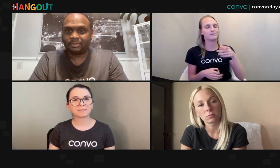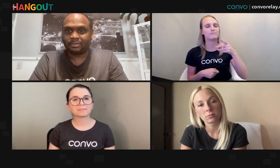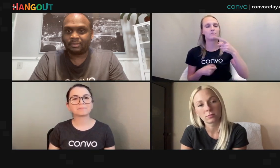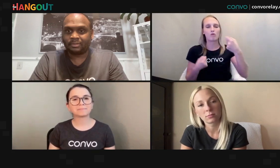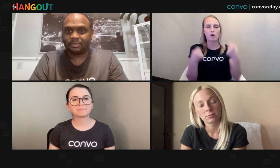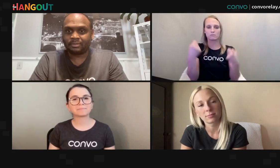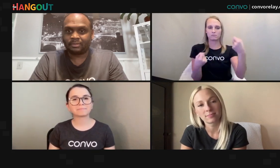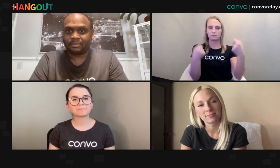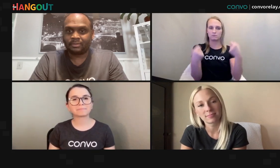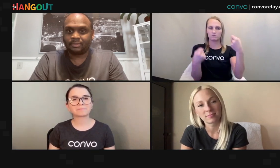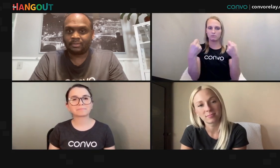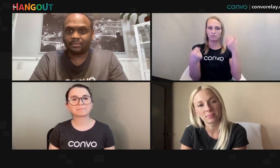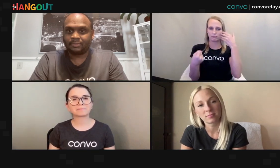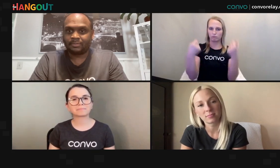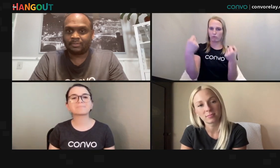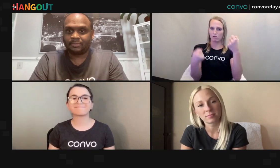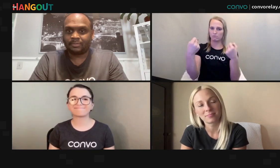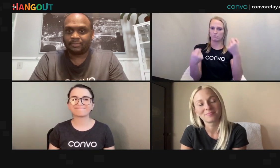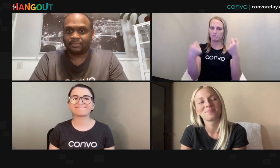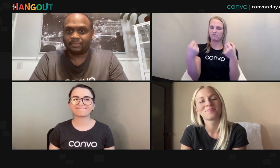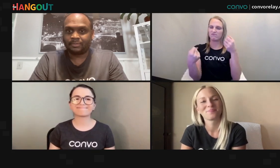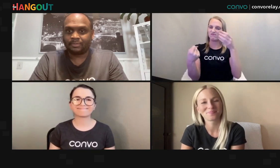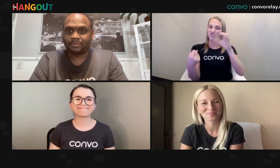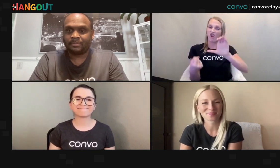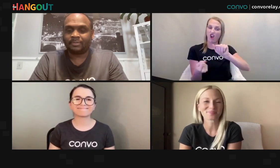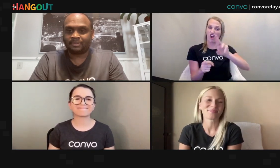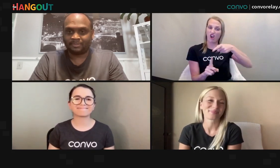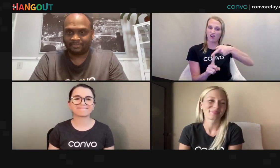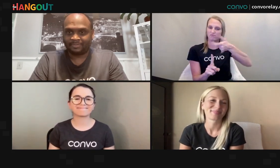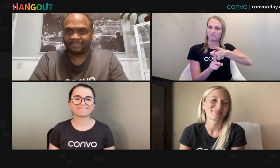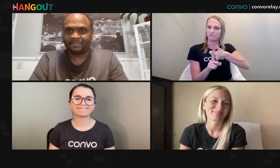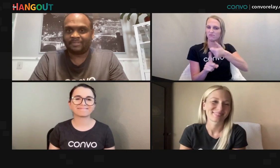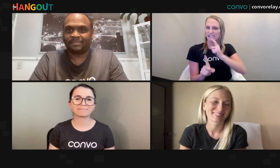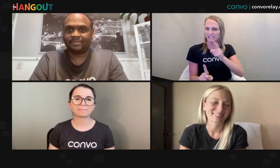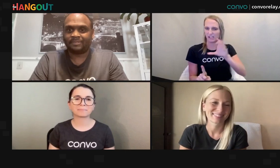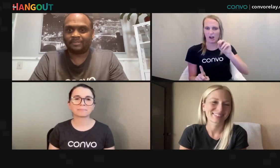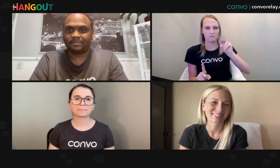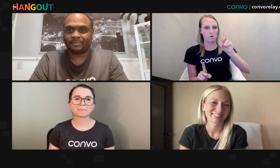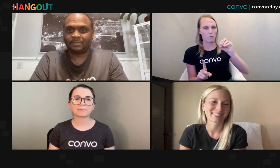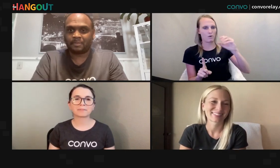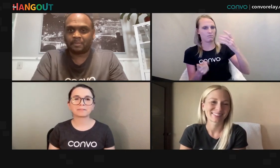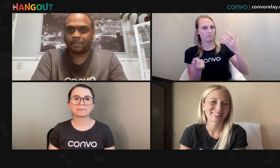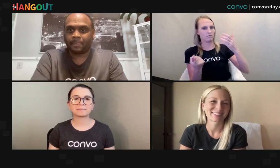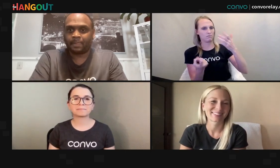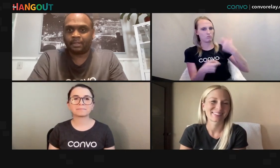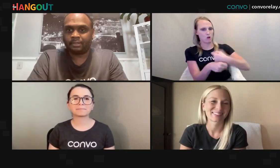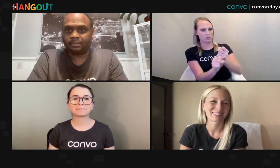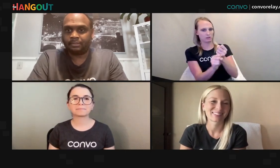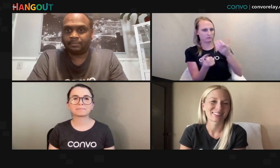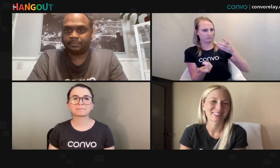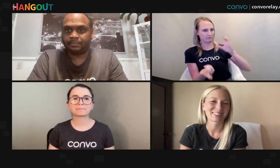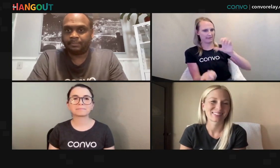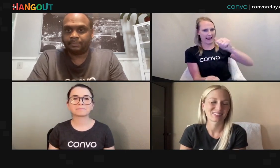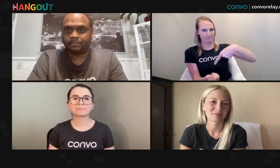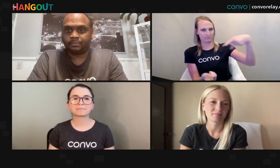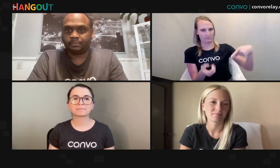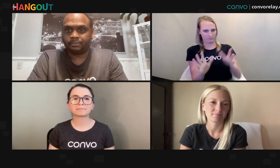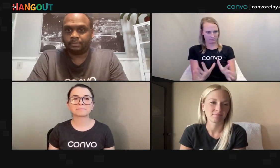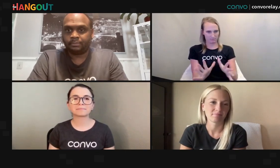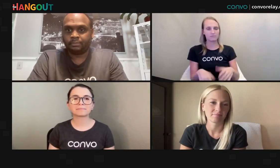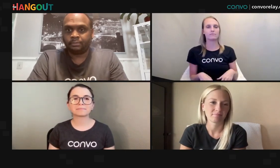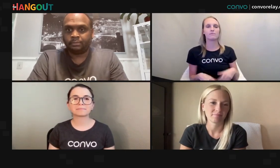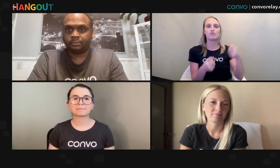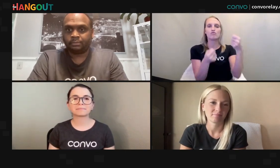I love the definition that we have. Suppose you're driving and the car is Combo. It's